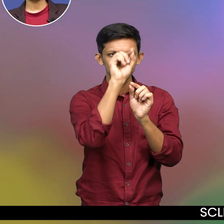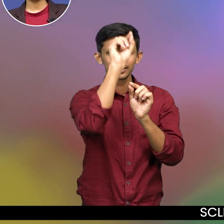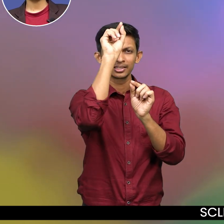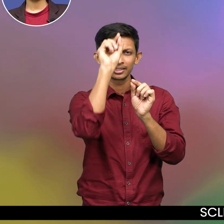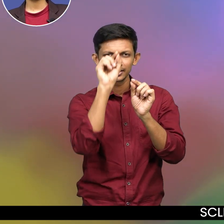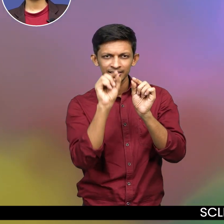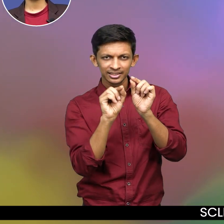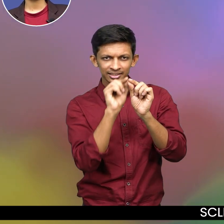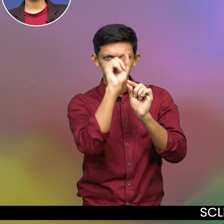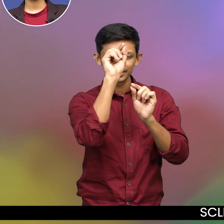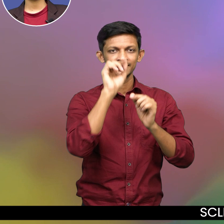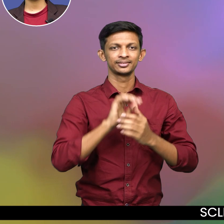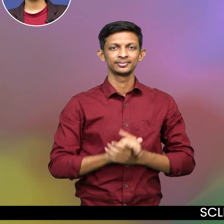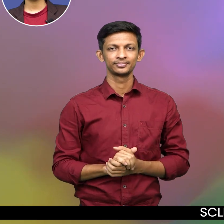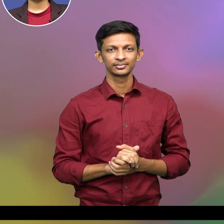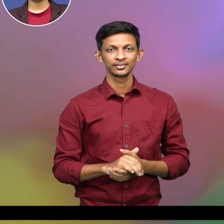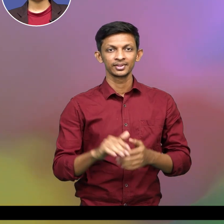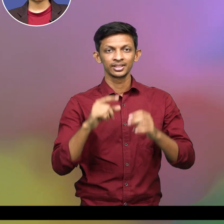sclerenchyma,